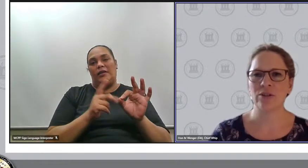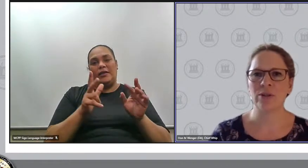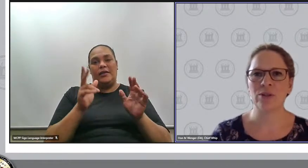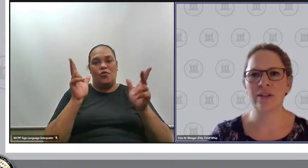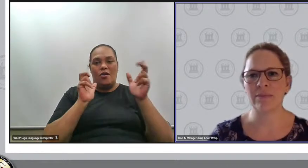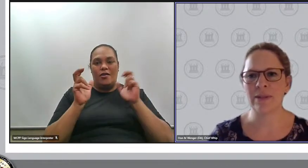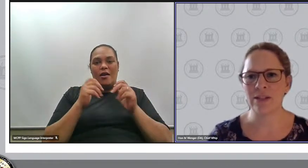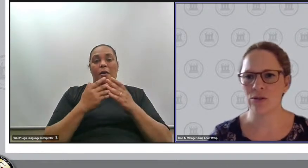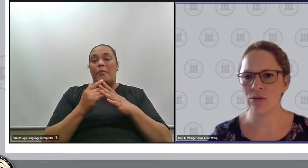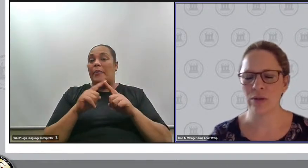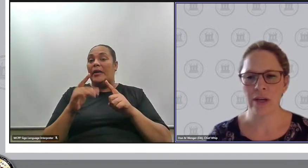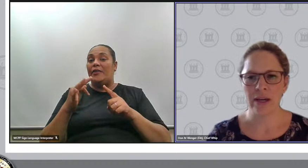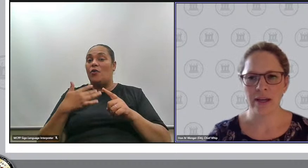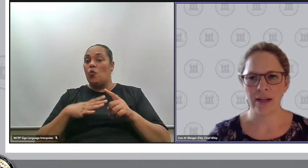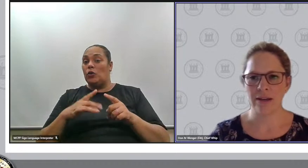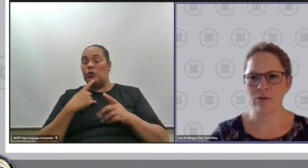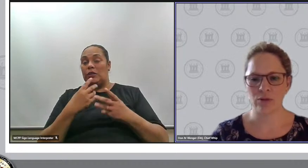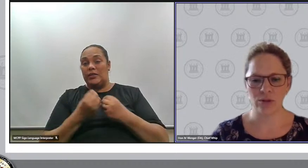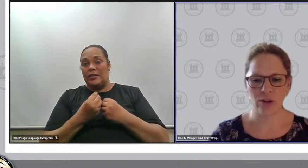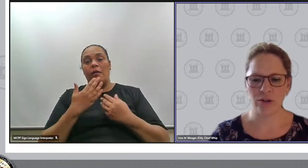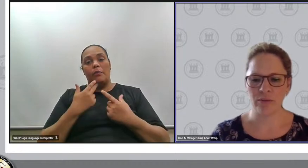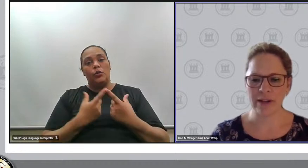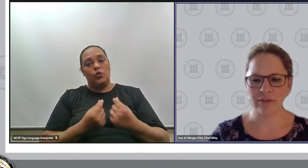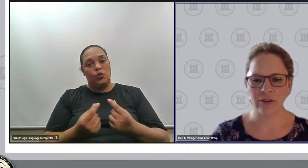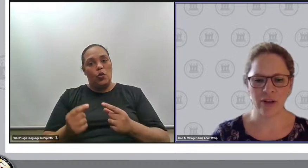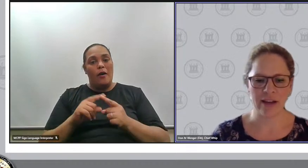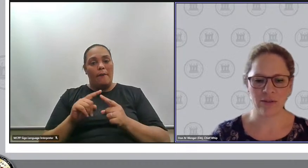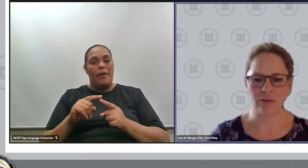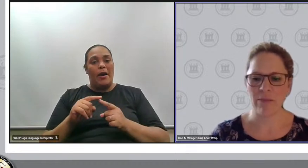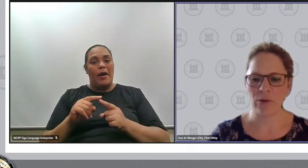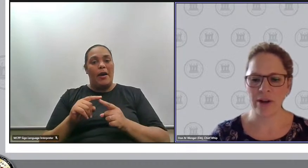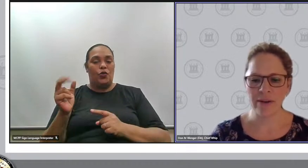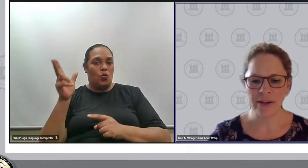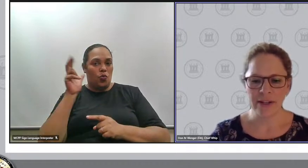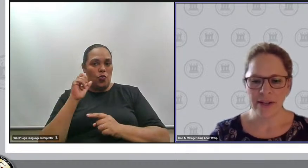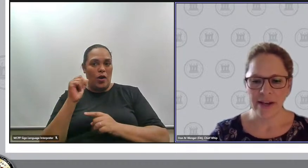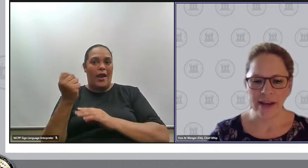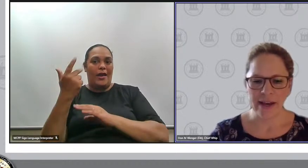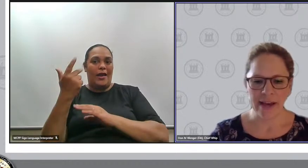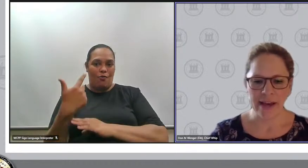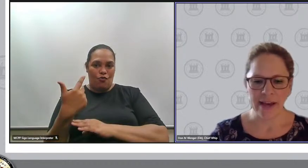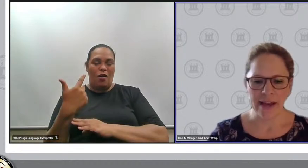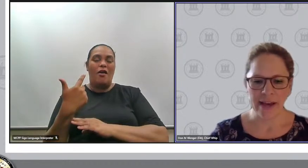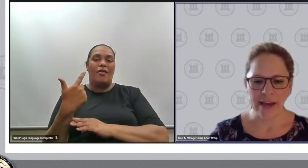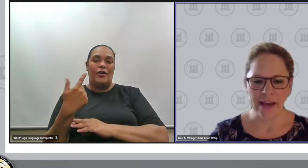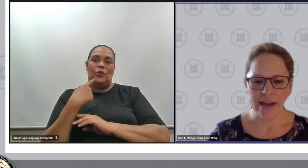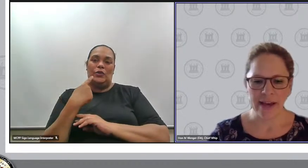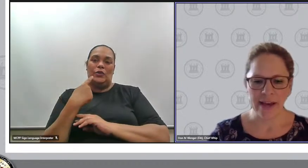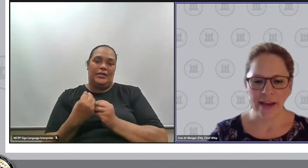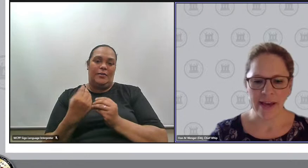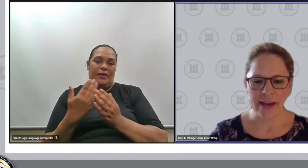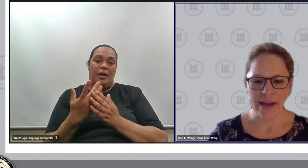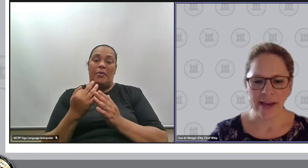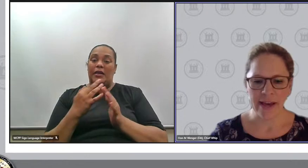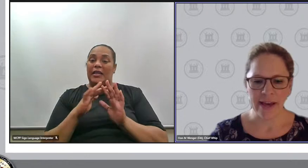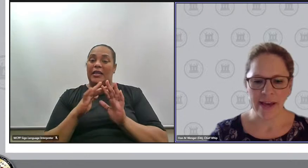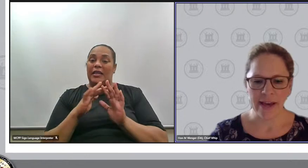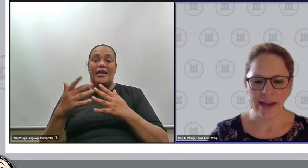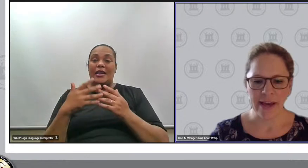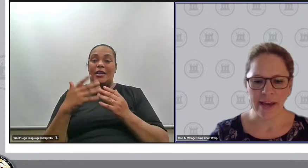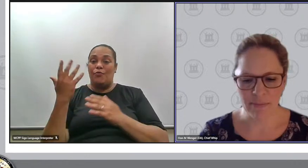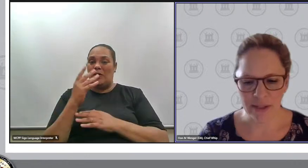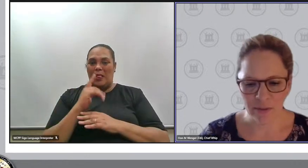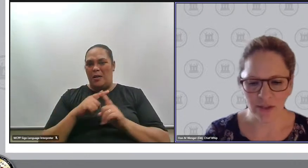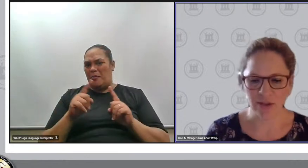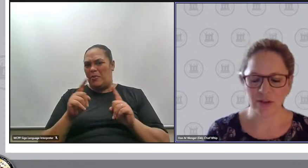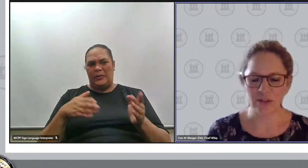making a contribution, then please do, of course, turn on your microphone and your camera. If there are any presentations, I don't think there